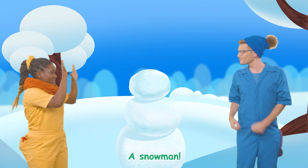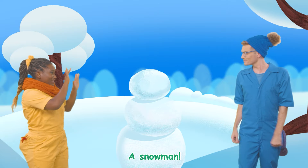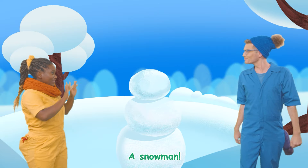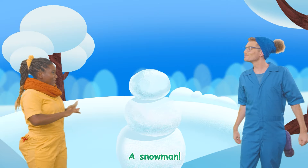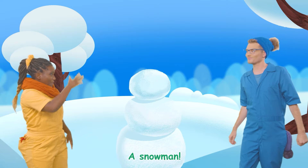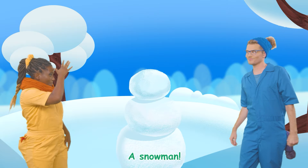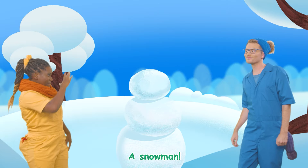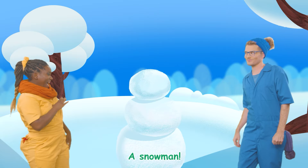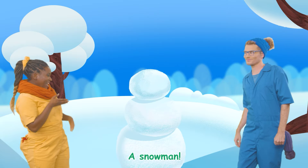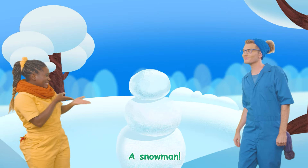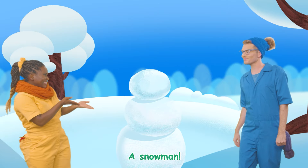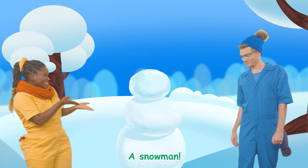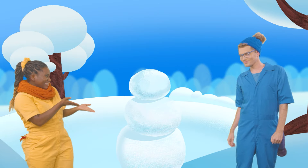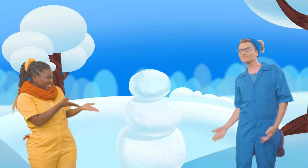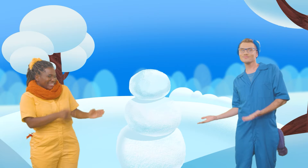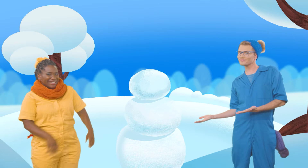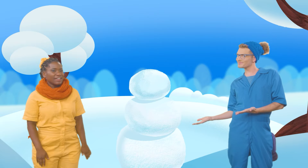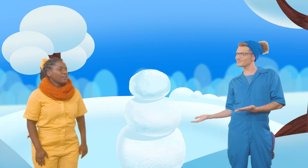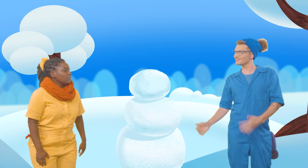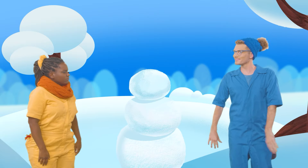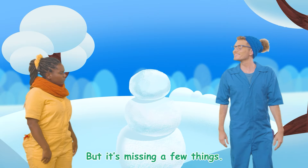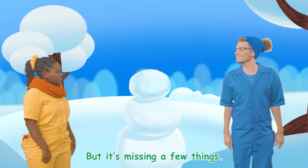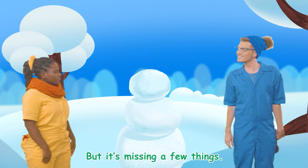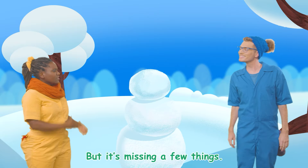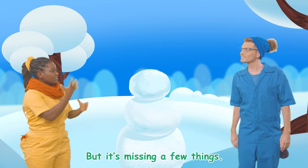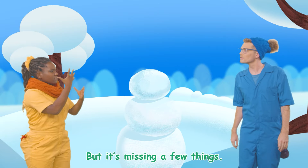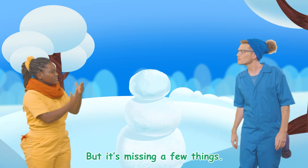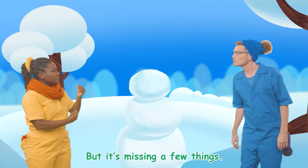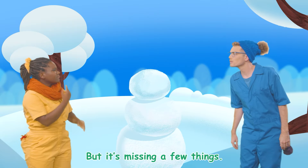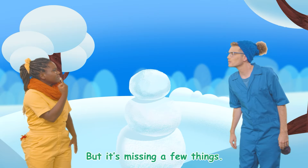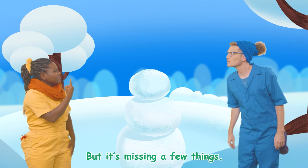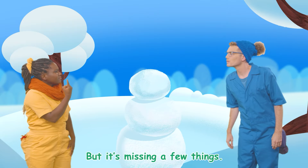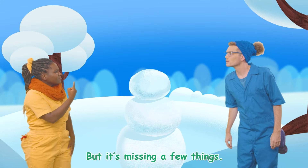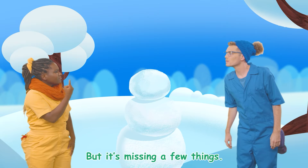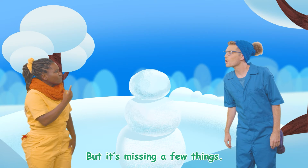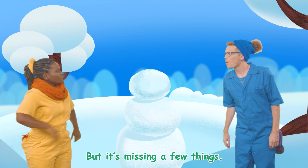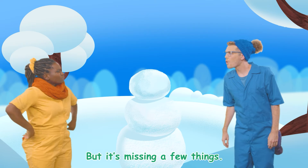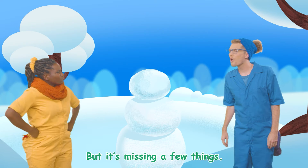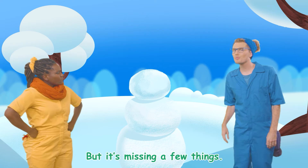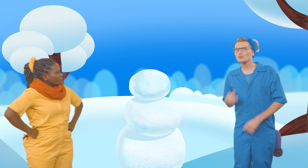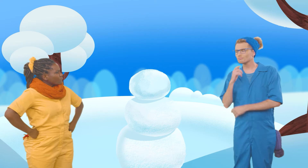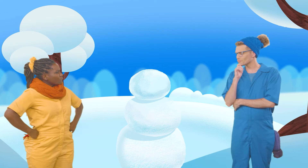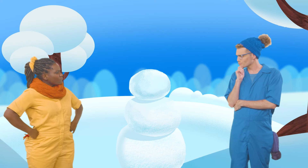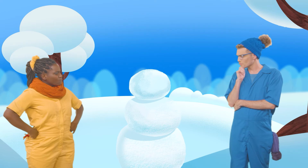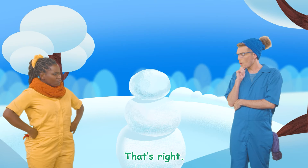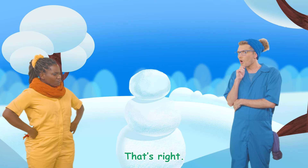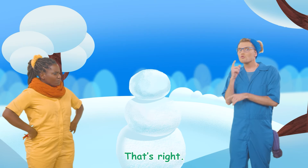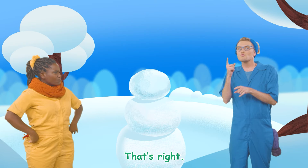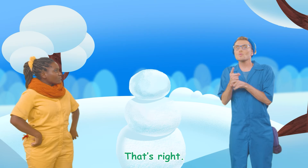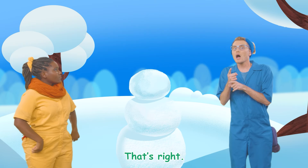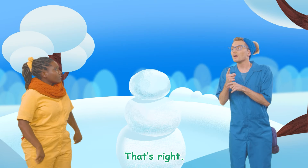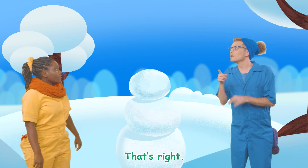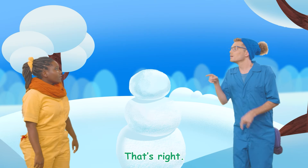A snowman! But it's missing a few things. Ooh, that's right.